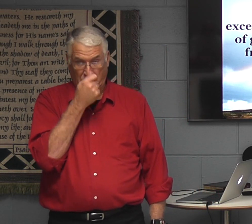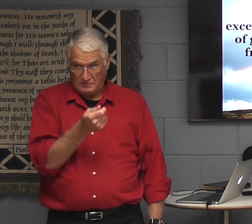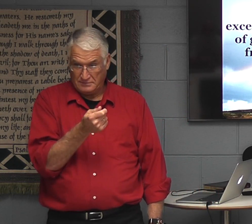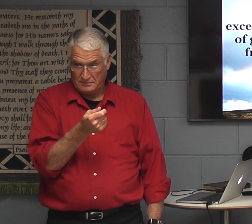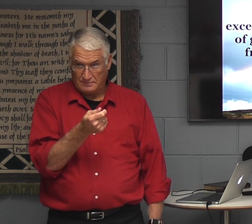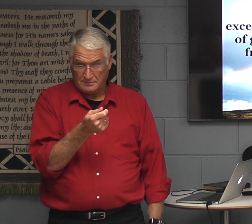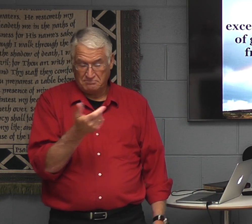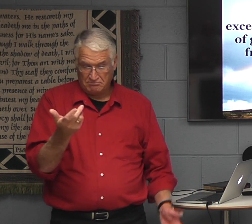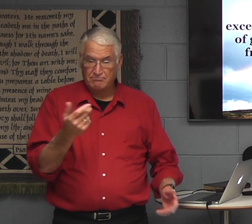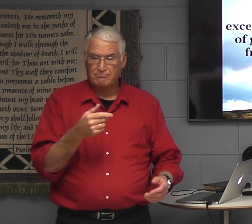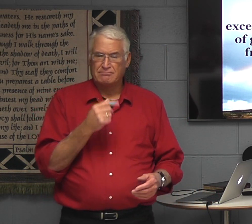That's interesting.